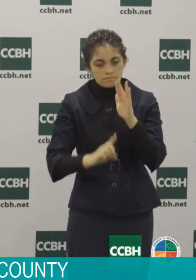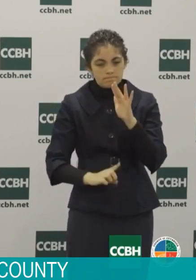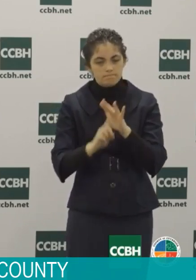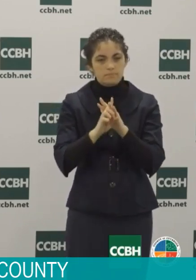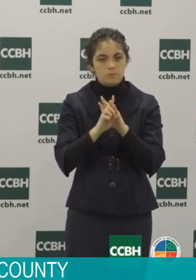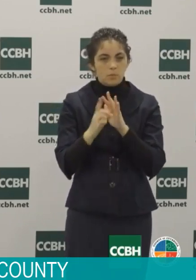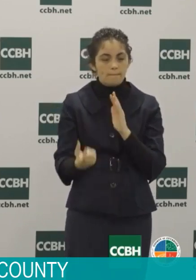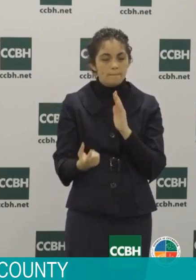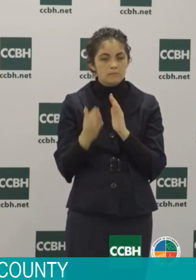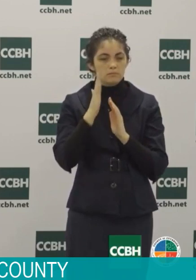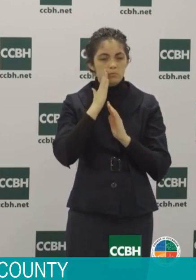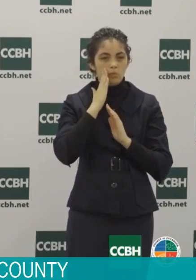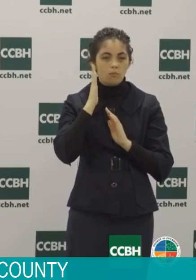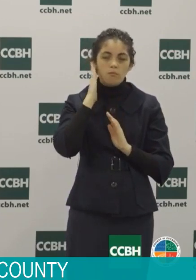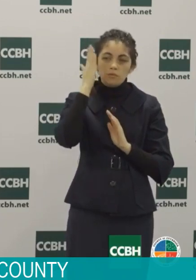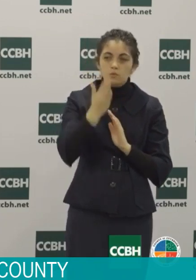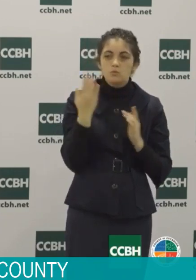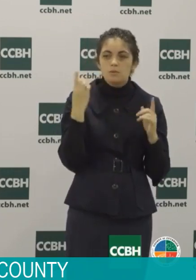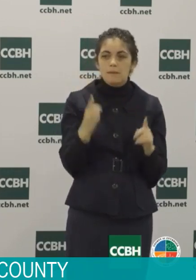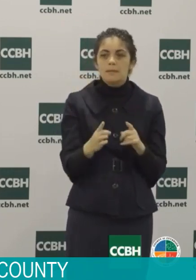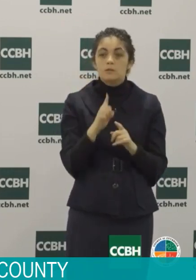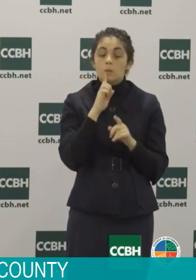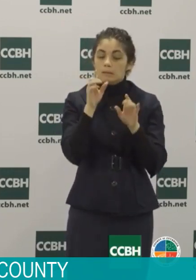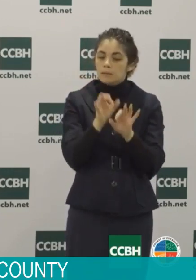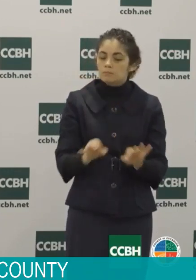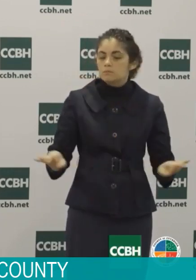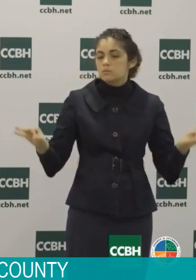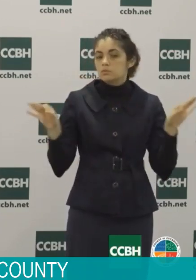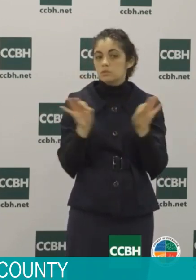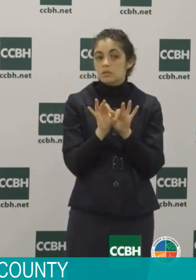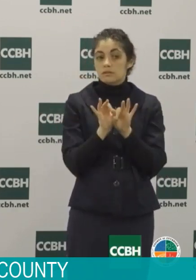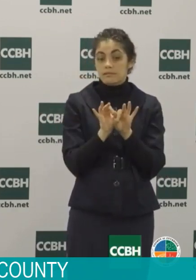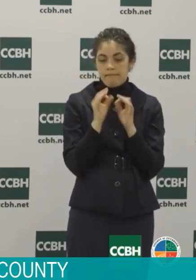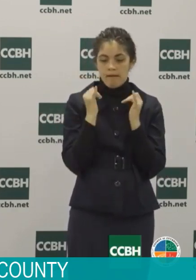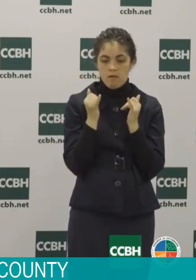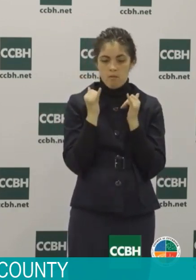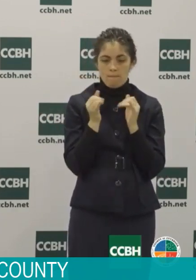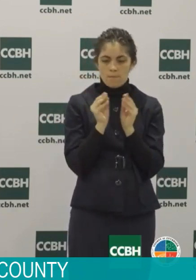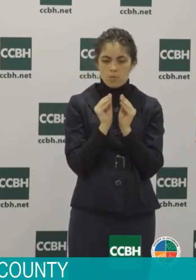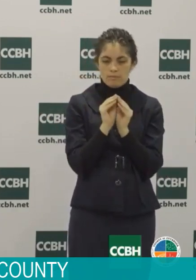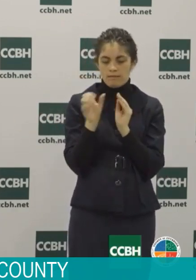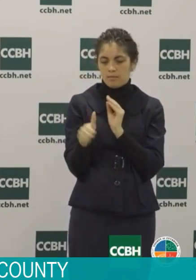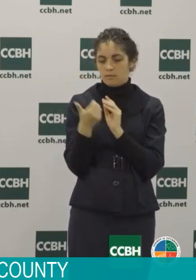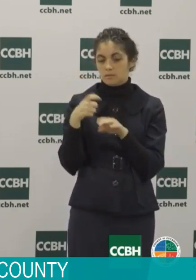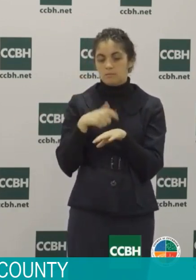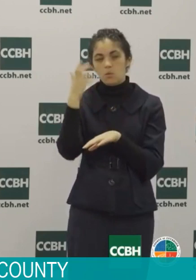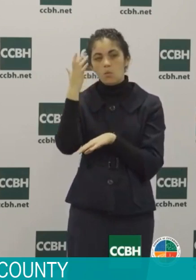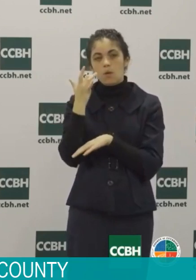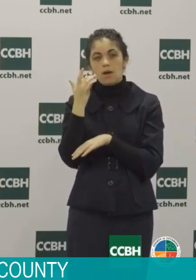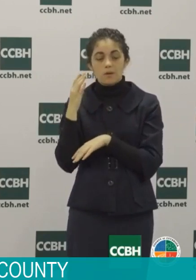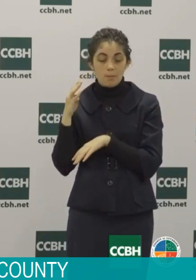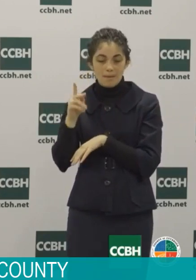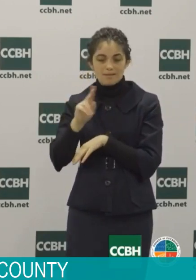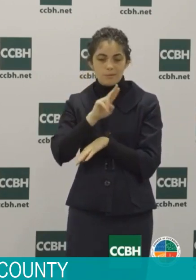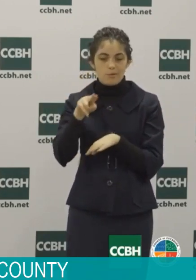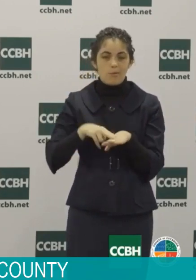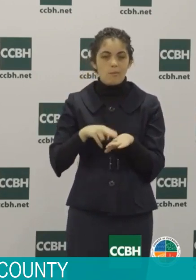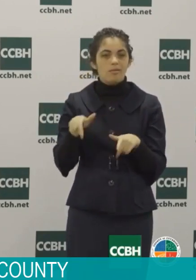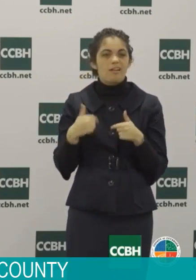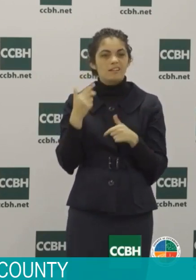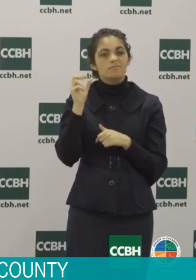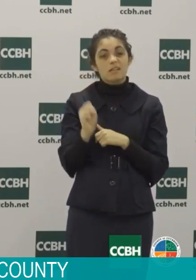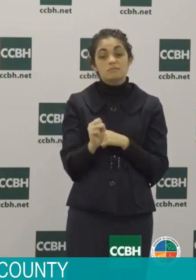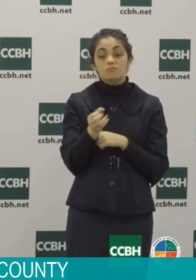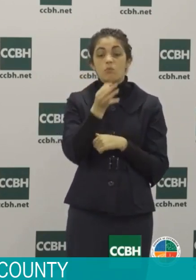future. And that's really important in this pandemic for so many reasons. We'd all love to get back to our lives as soon as